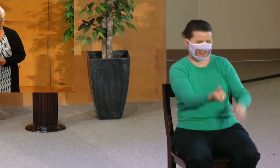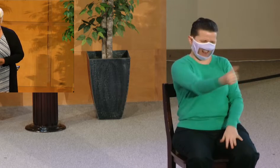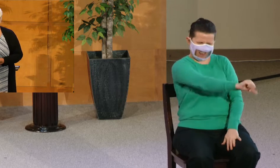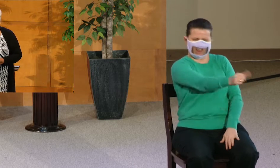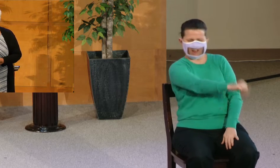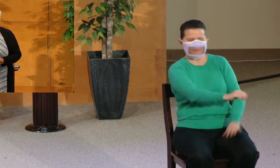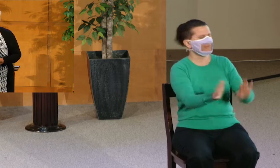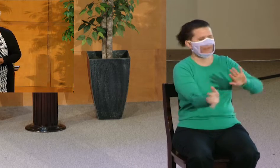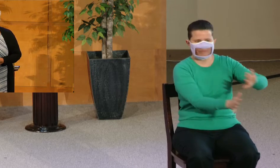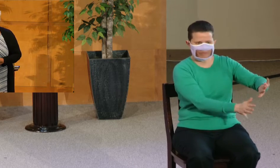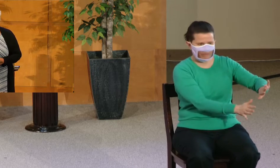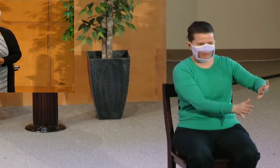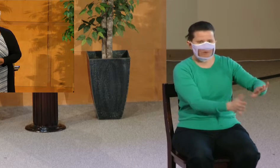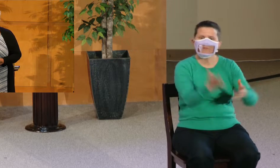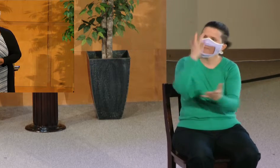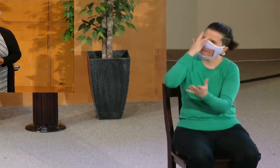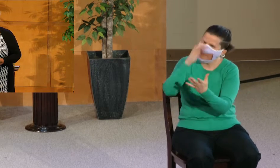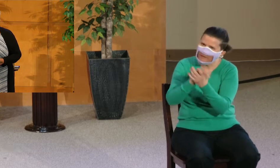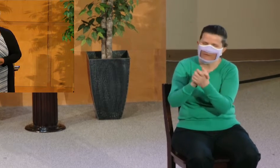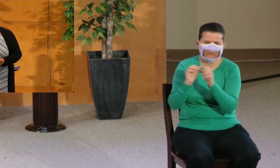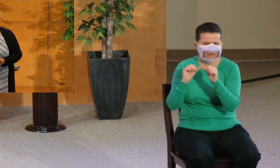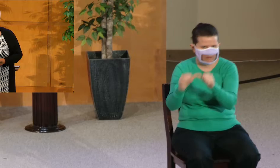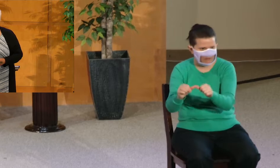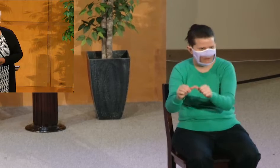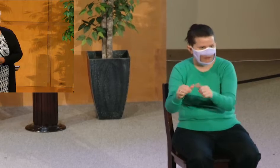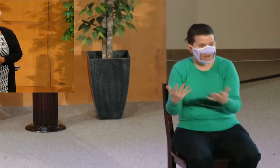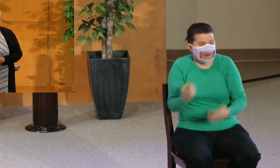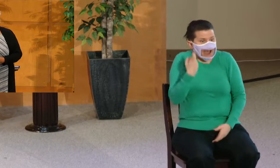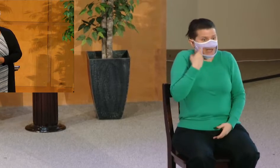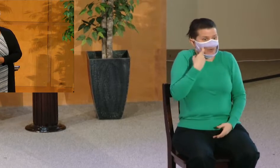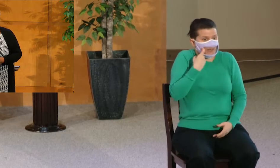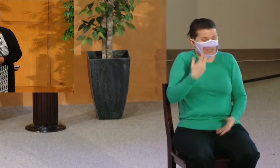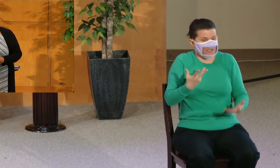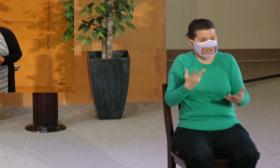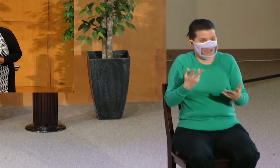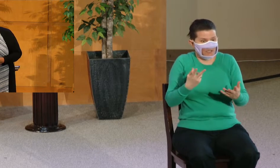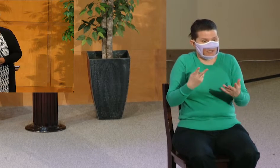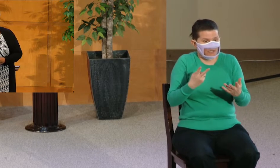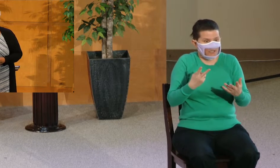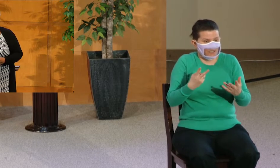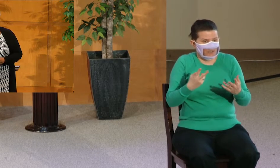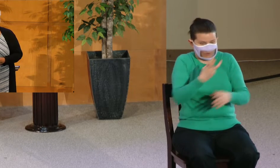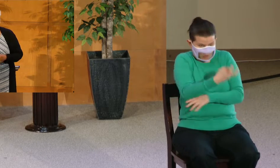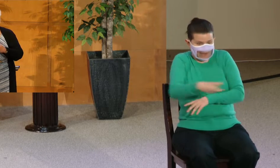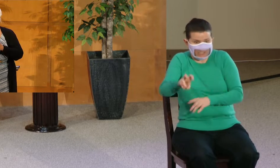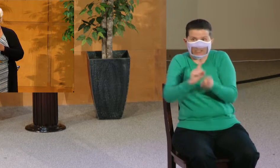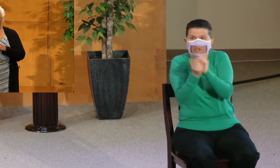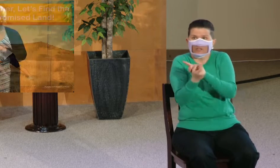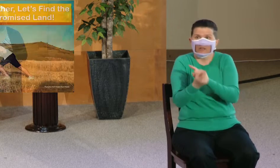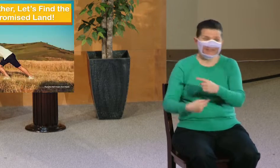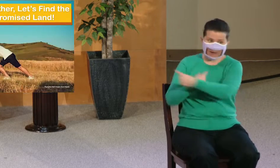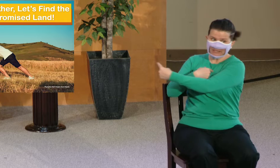in transition, and I had to look at my own beliefs. Yeah, that was me, probably 3 or 4